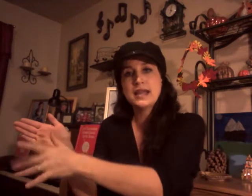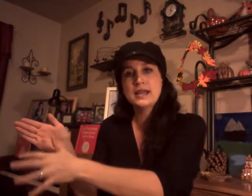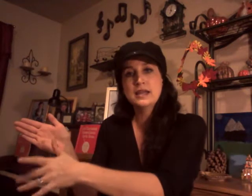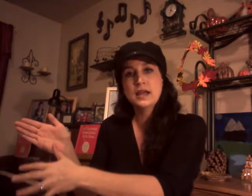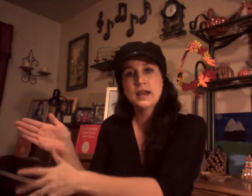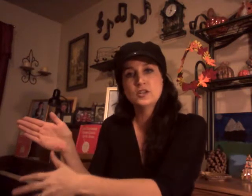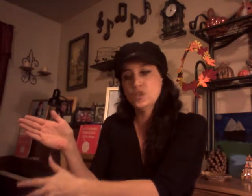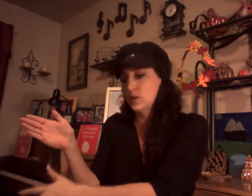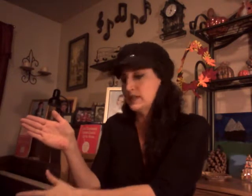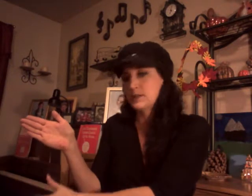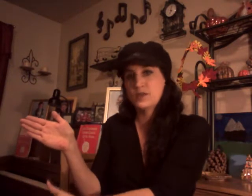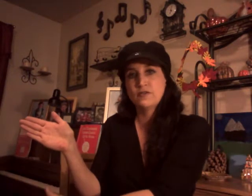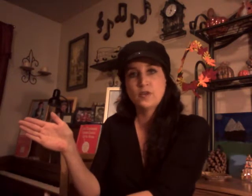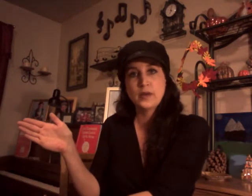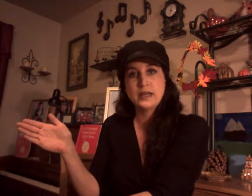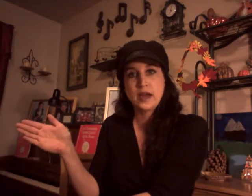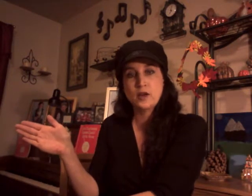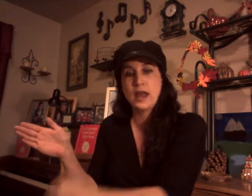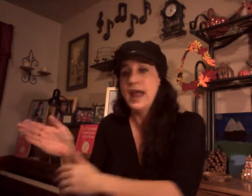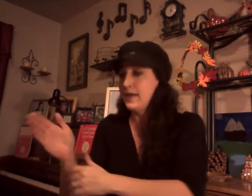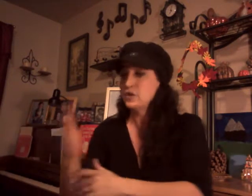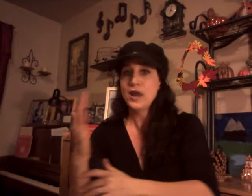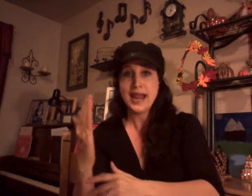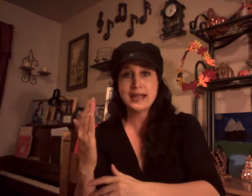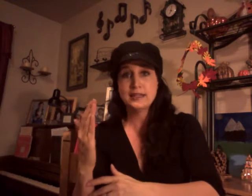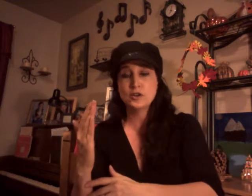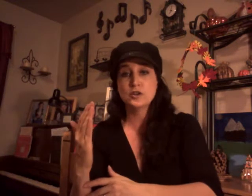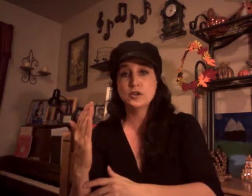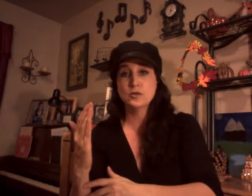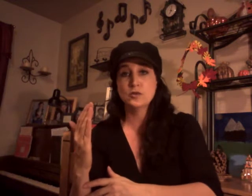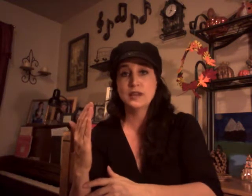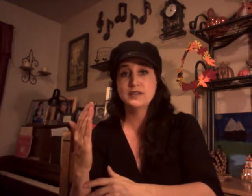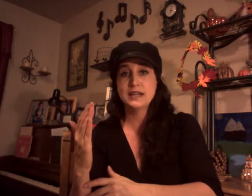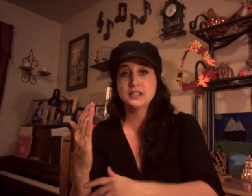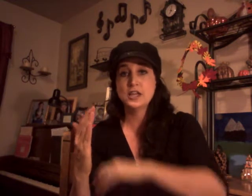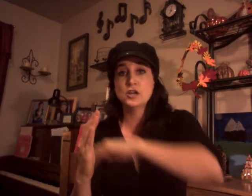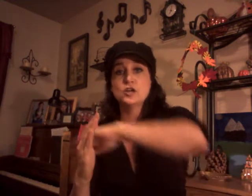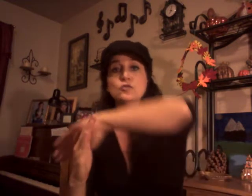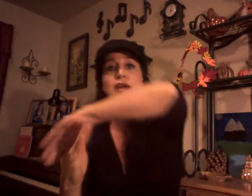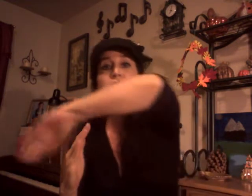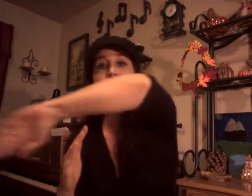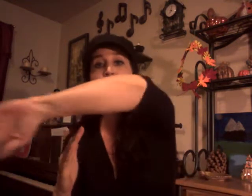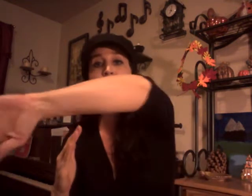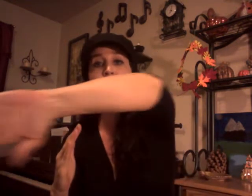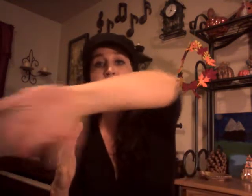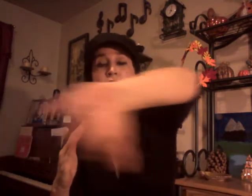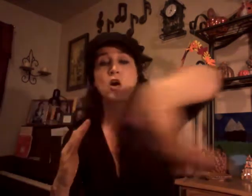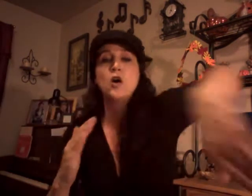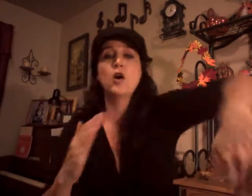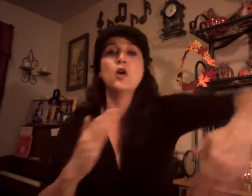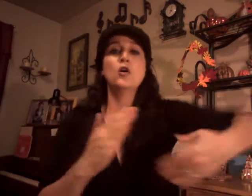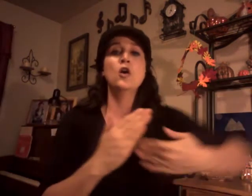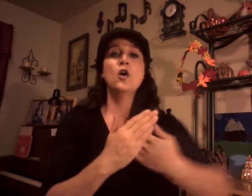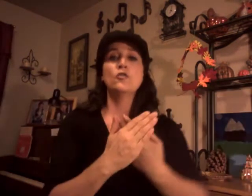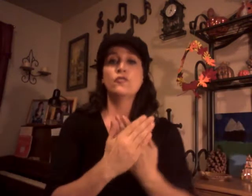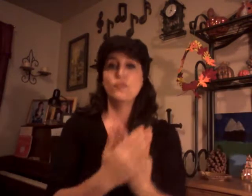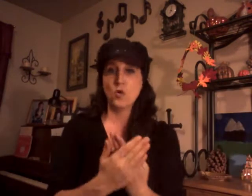breaking and showing something flowing down, and then your left hand is here, right hand goes around it. All